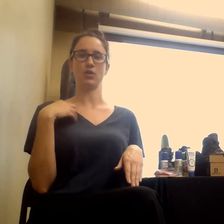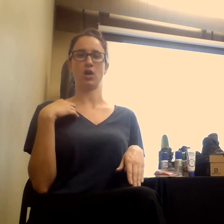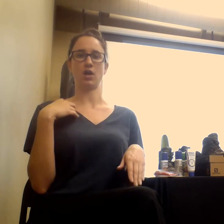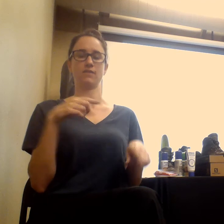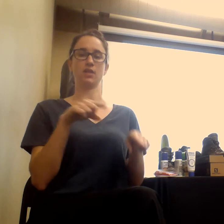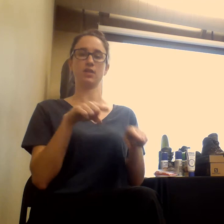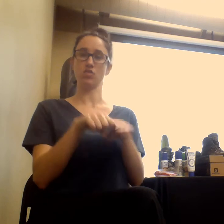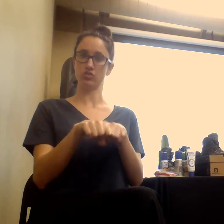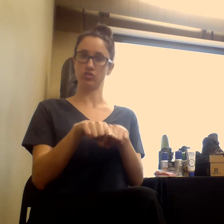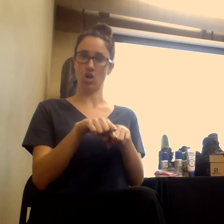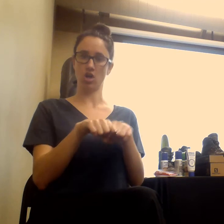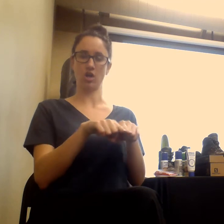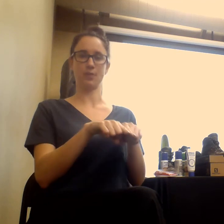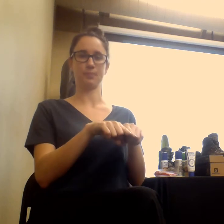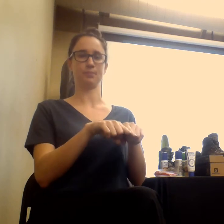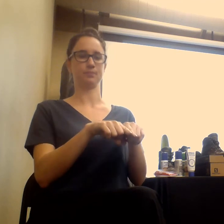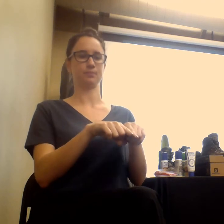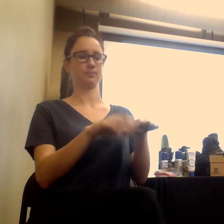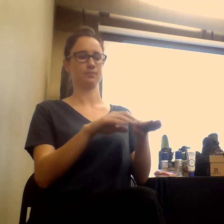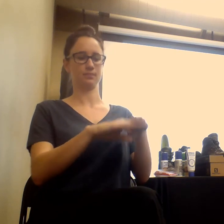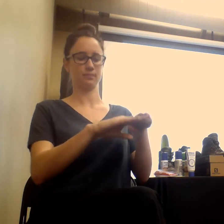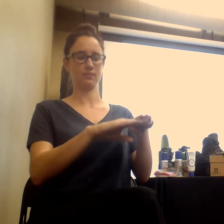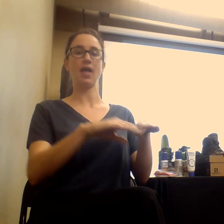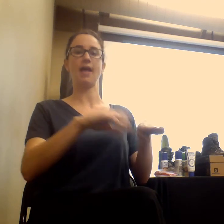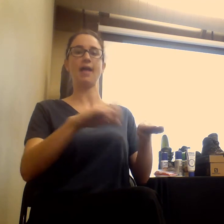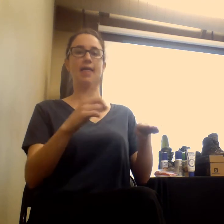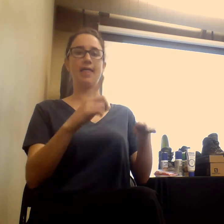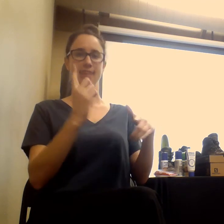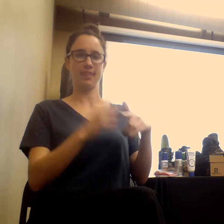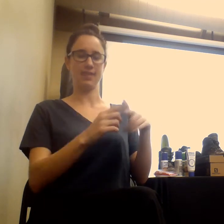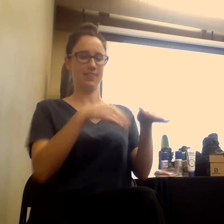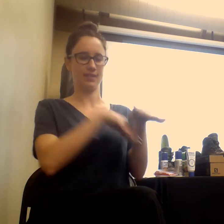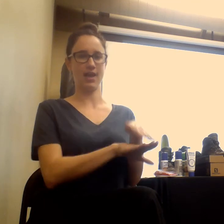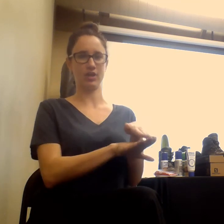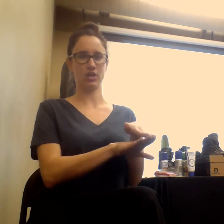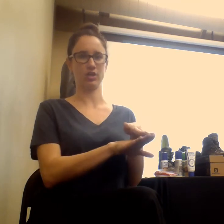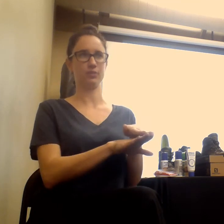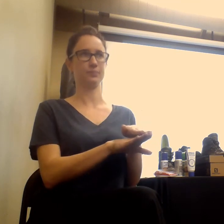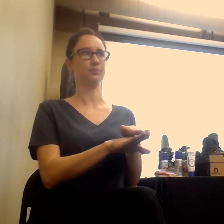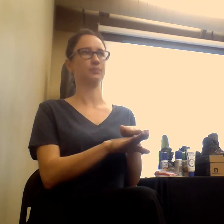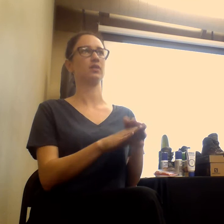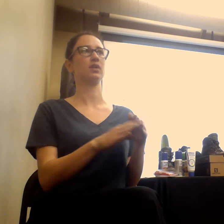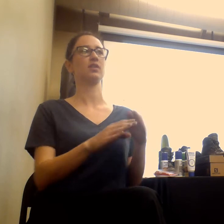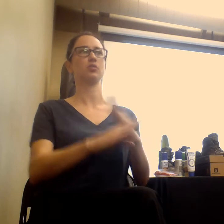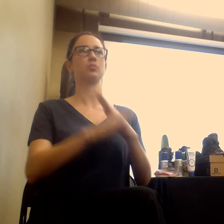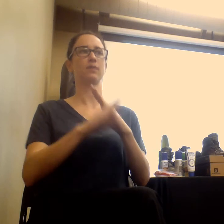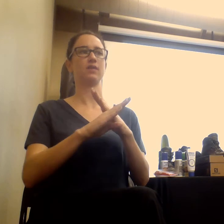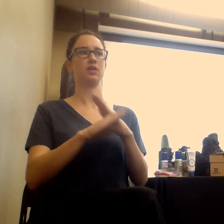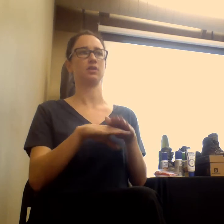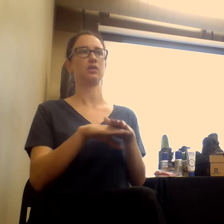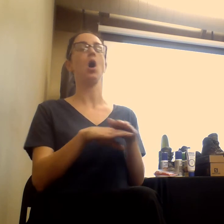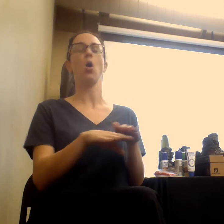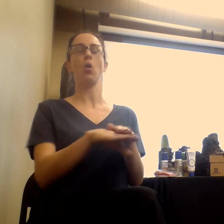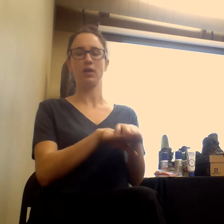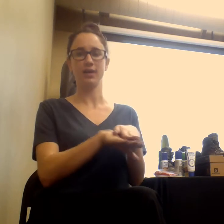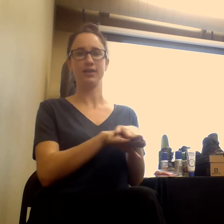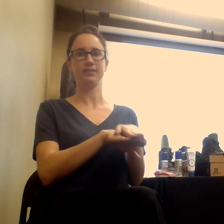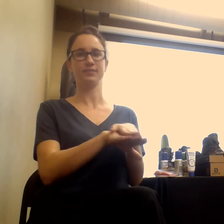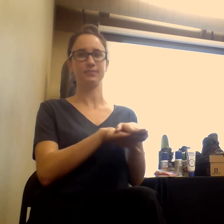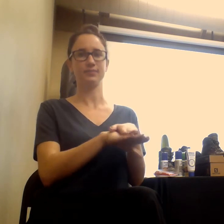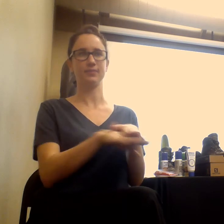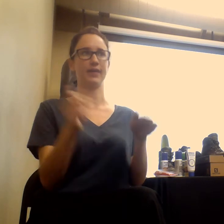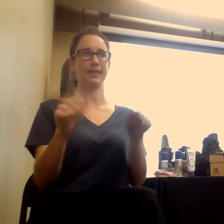against your skin. Okay? And that can cause blisters. It's going to get a little gross here, but we've been talking about feet, so we're going to get even deeper into